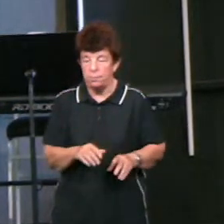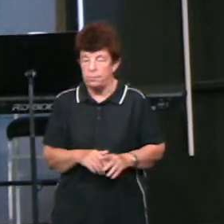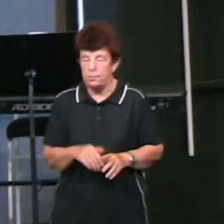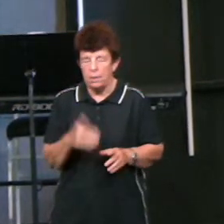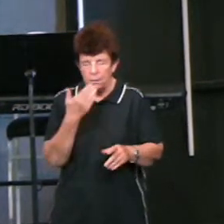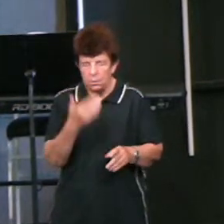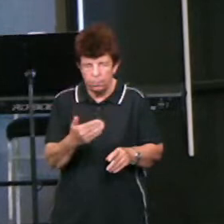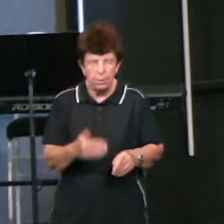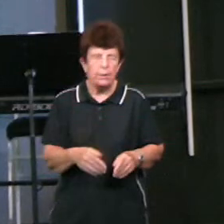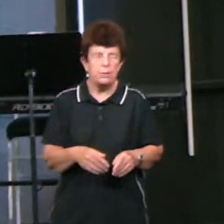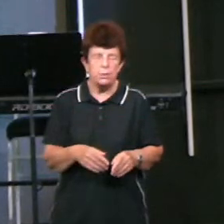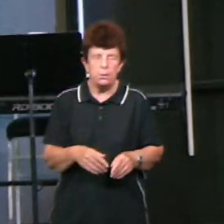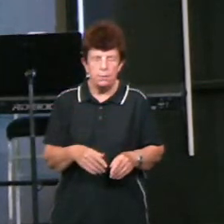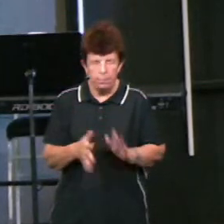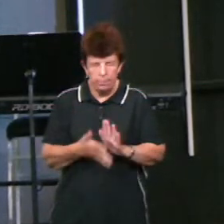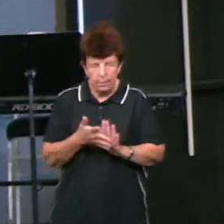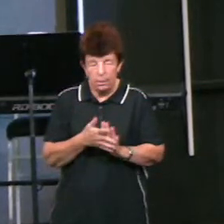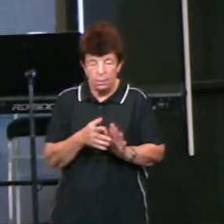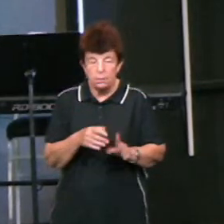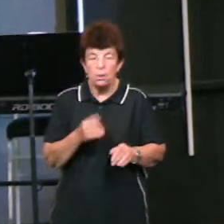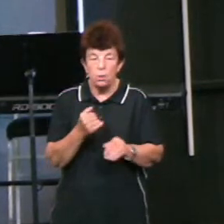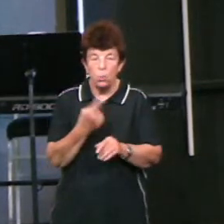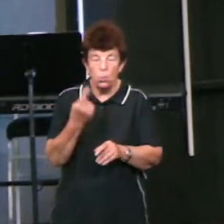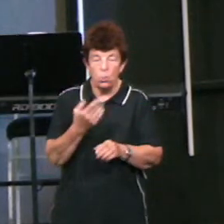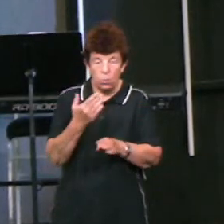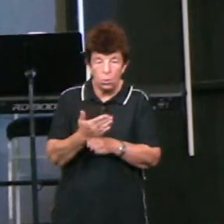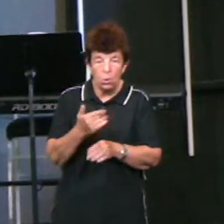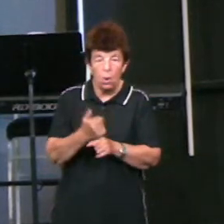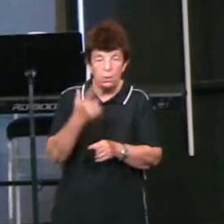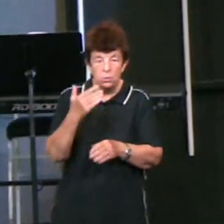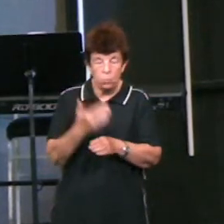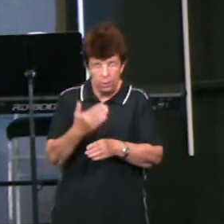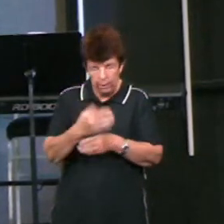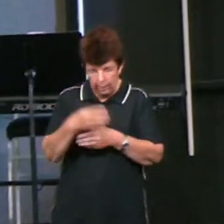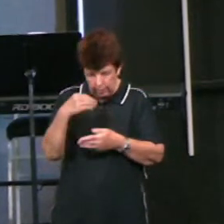to preach the gospel so that those who God's working in